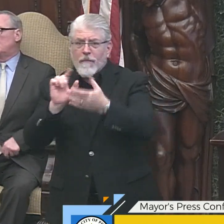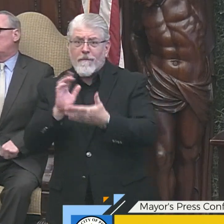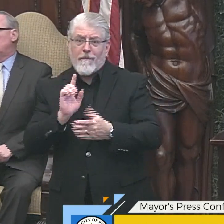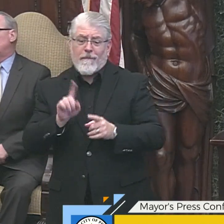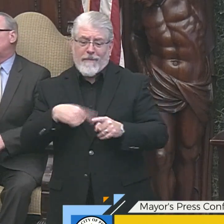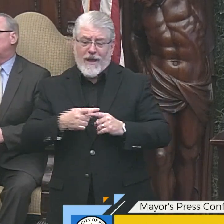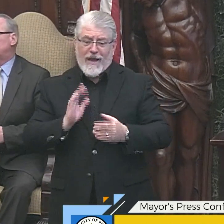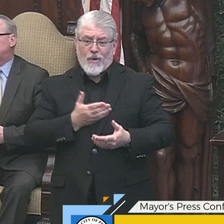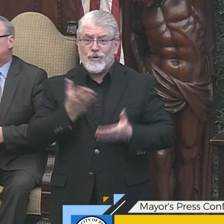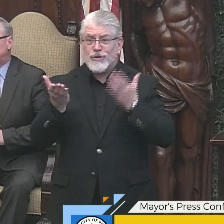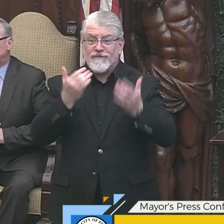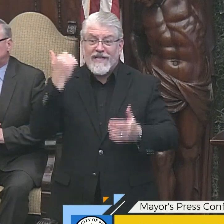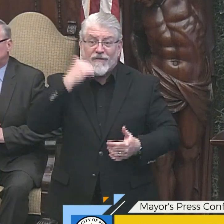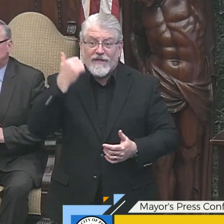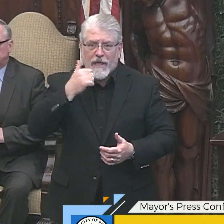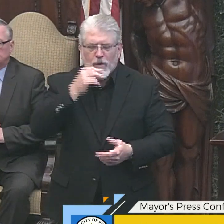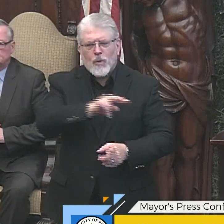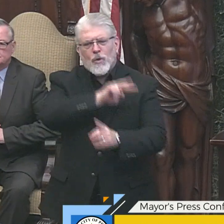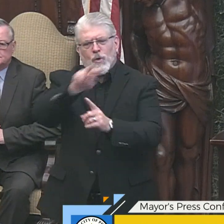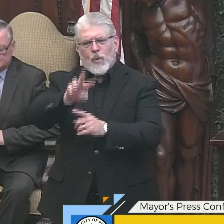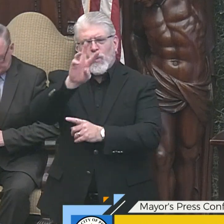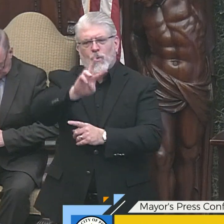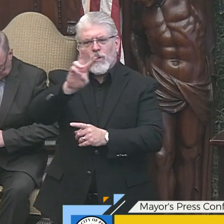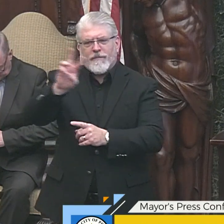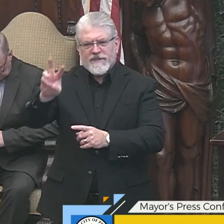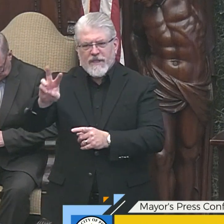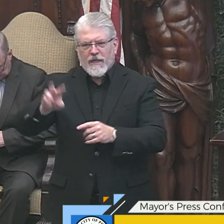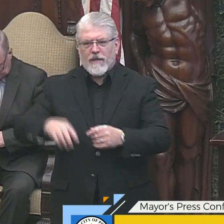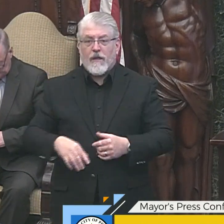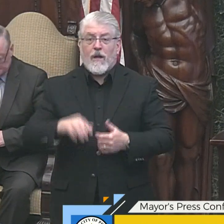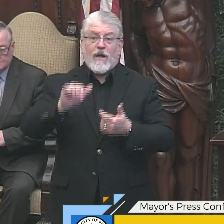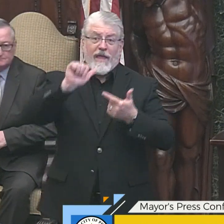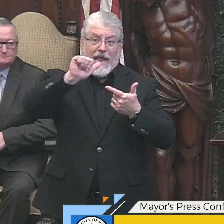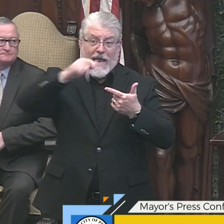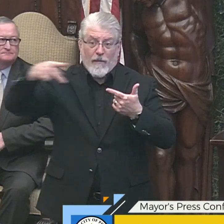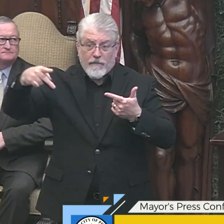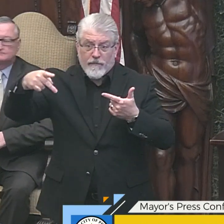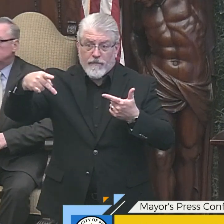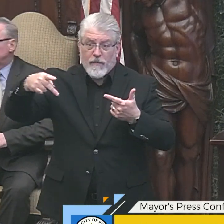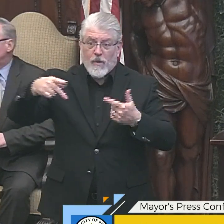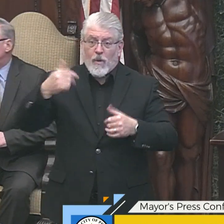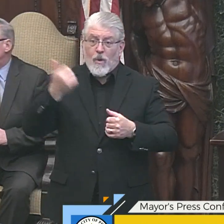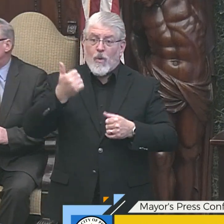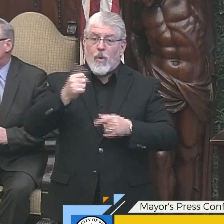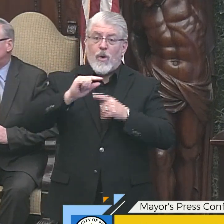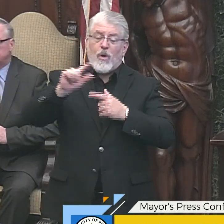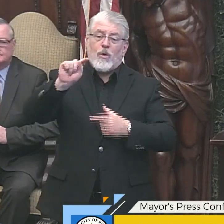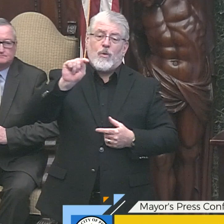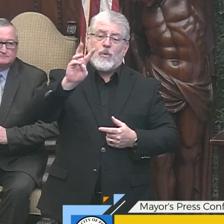website, to our app, or to our Twitter feeds. Thanks.